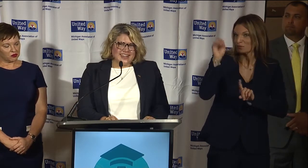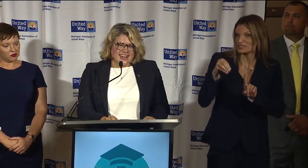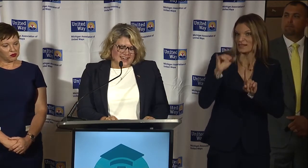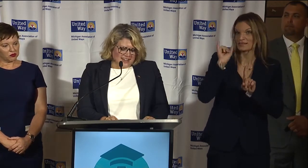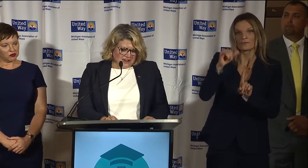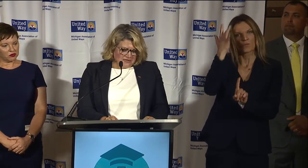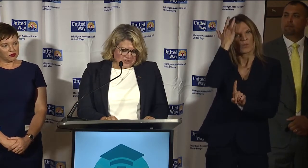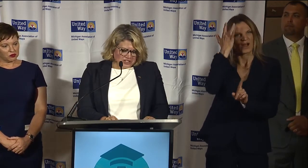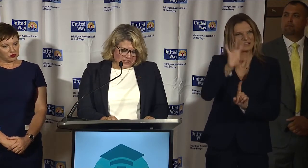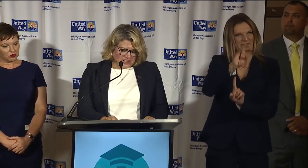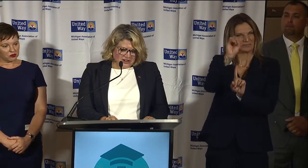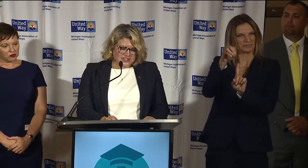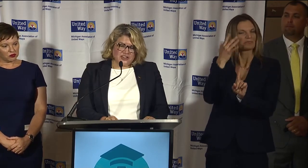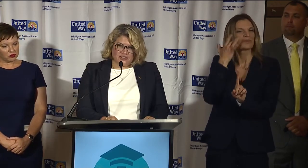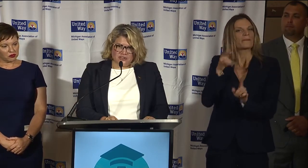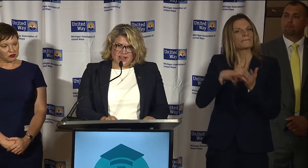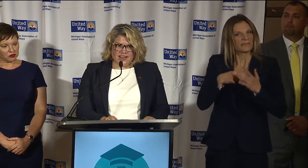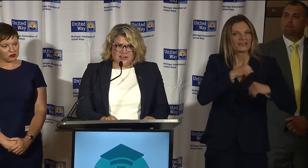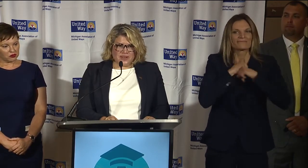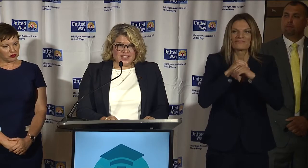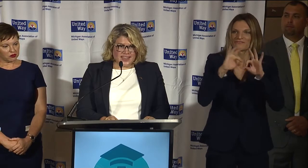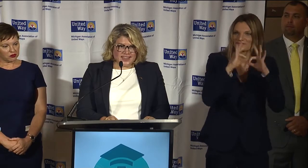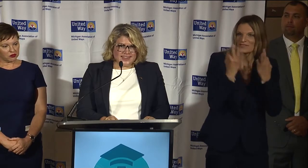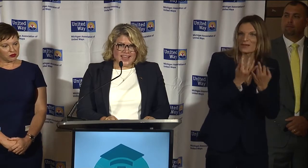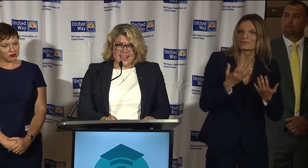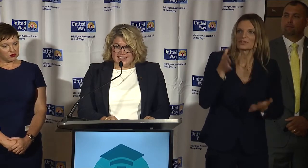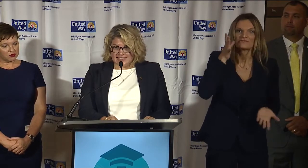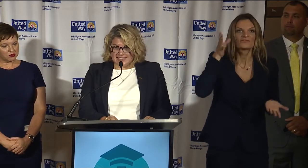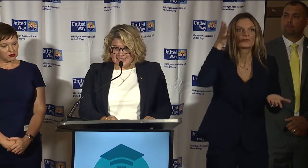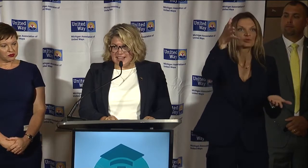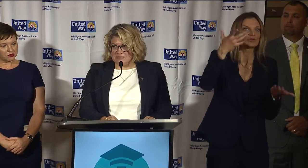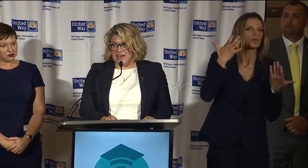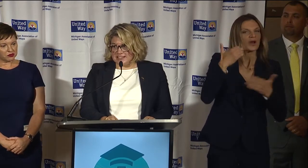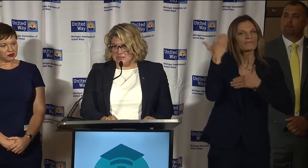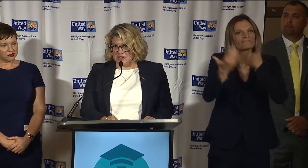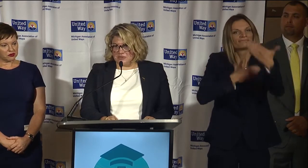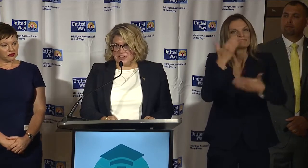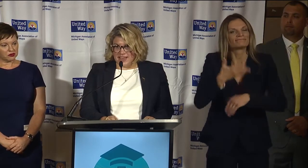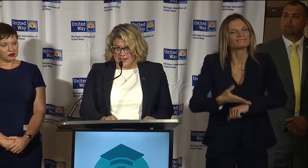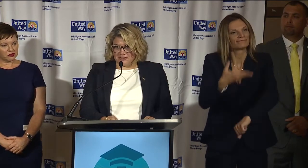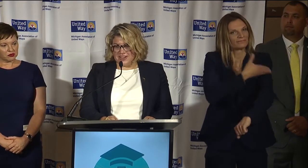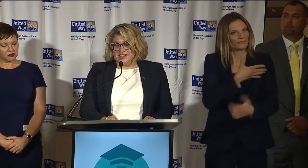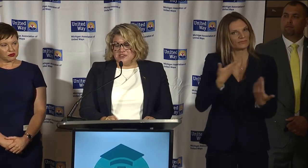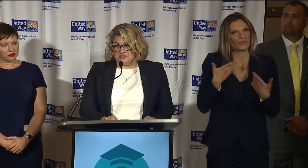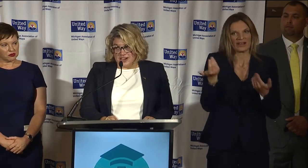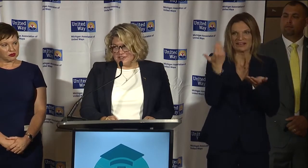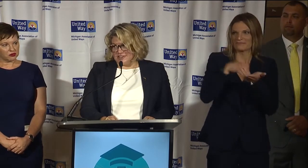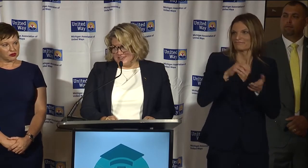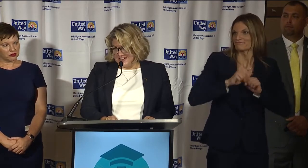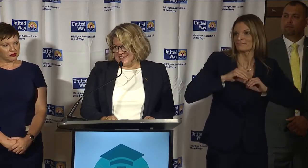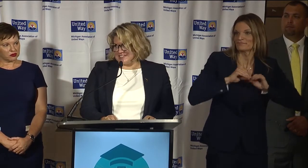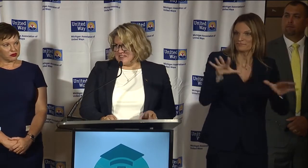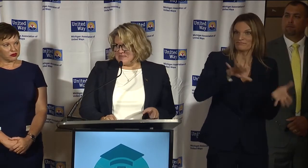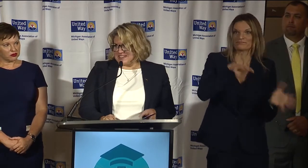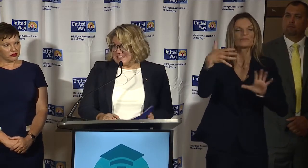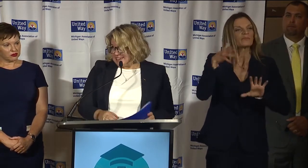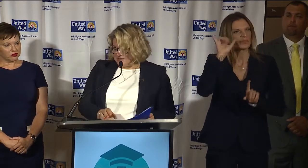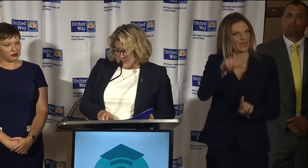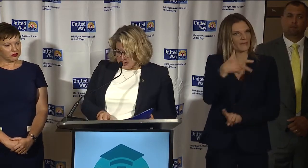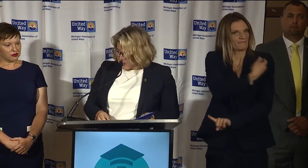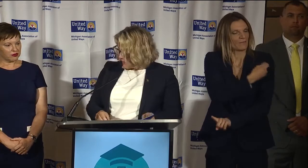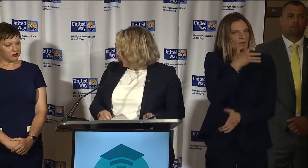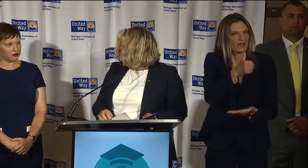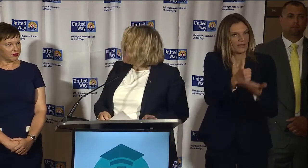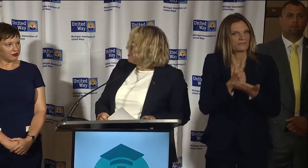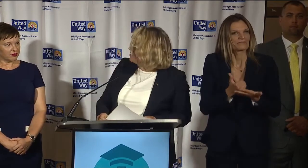and our future here. So again, this is not possible without Director Hertel, so I'm excited